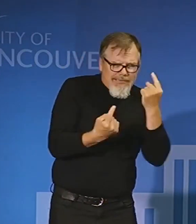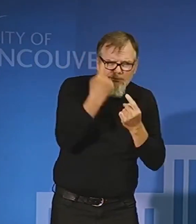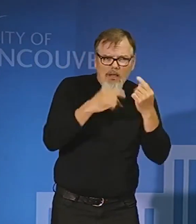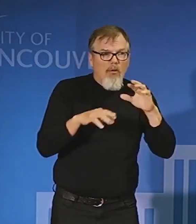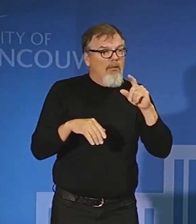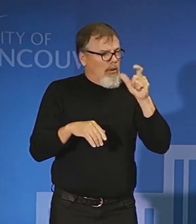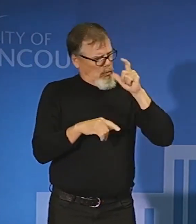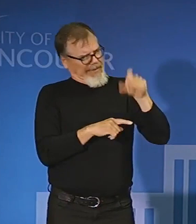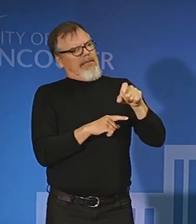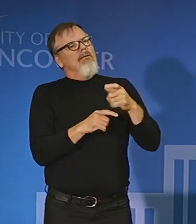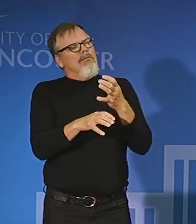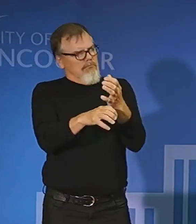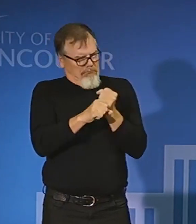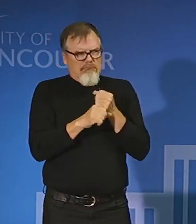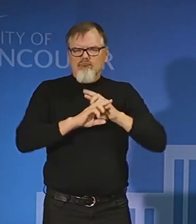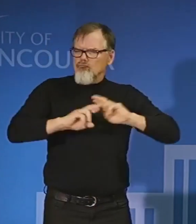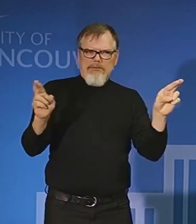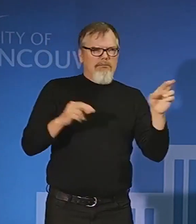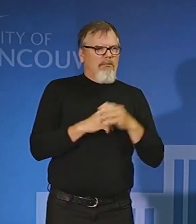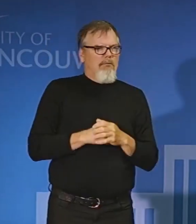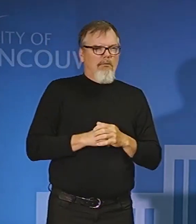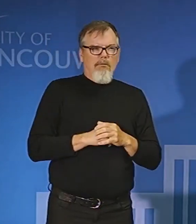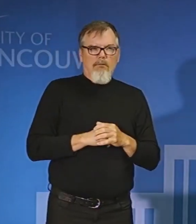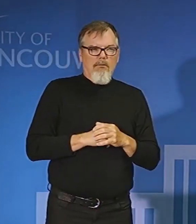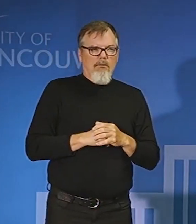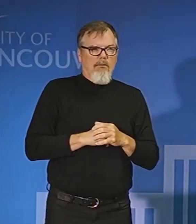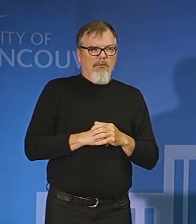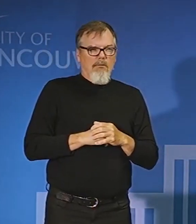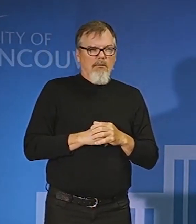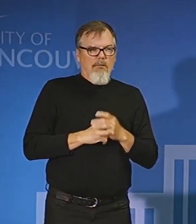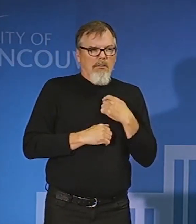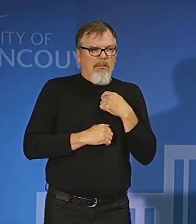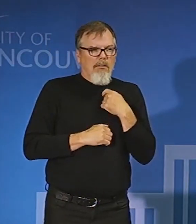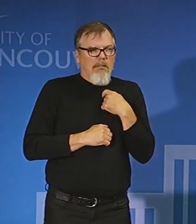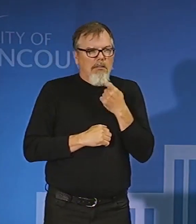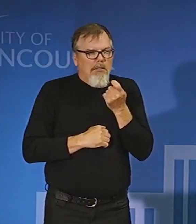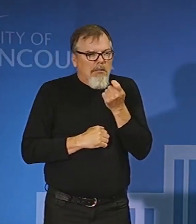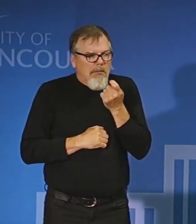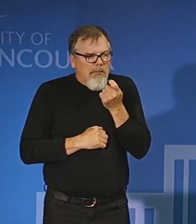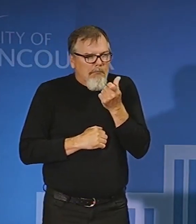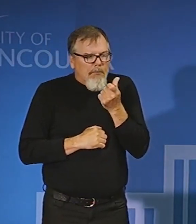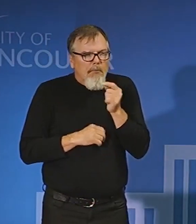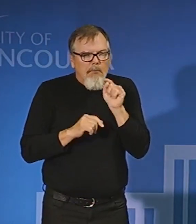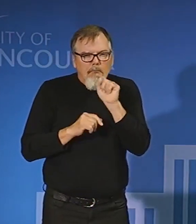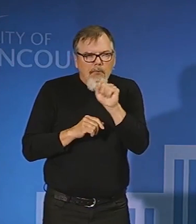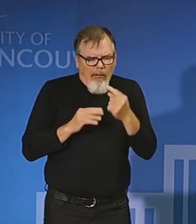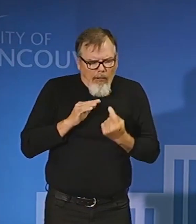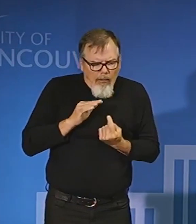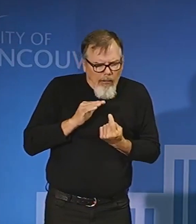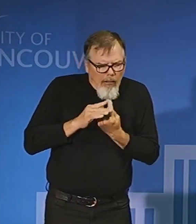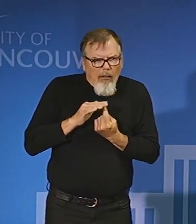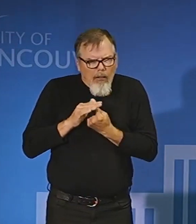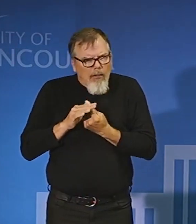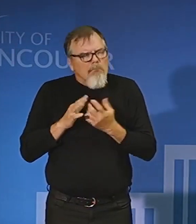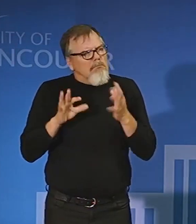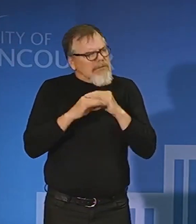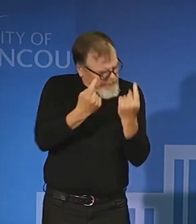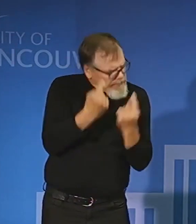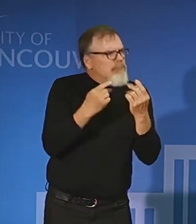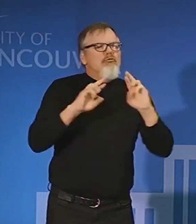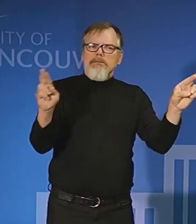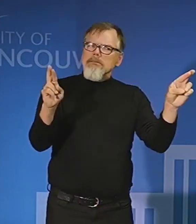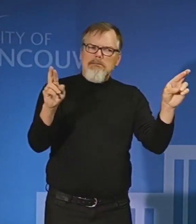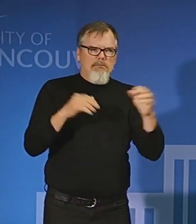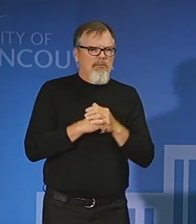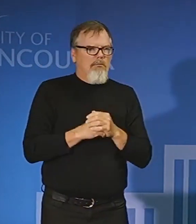recommend that everyone, even with very mild symptoms of COVID-19, should go for testing. And you can contact 811 for a testing site near